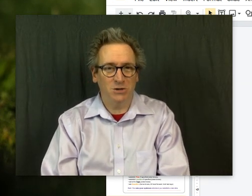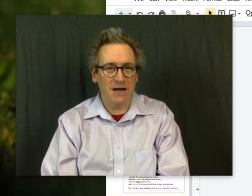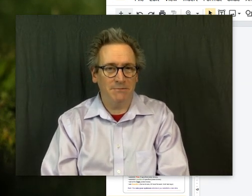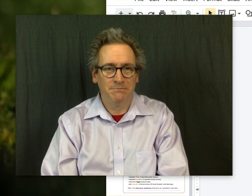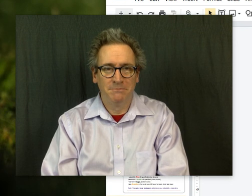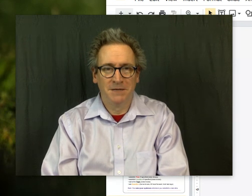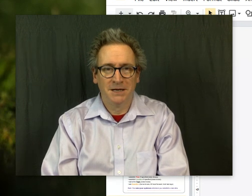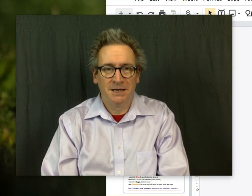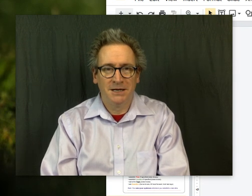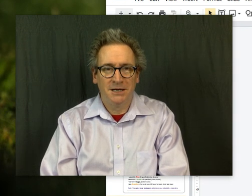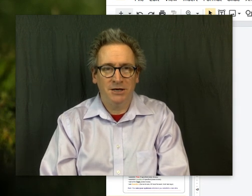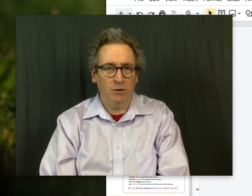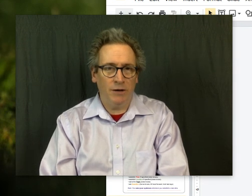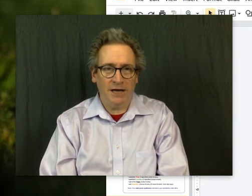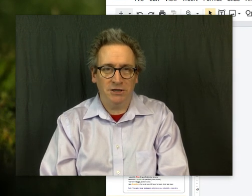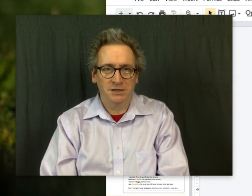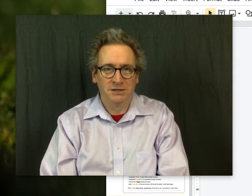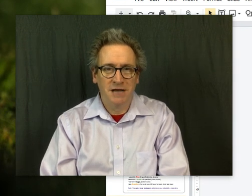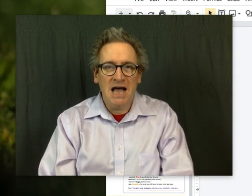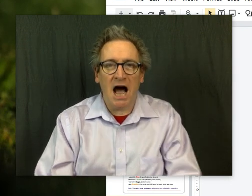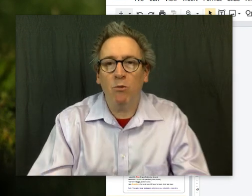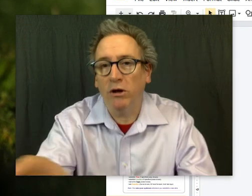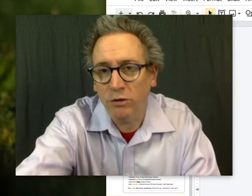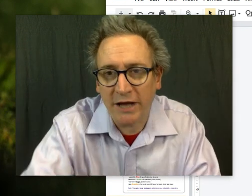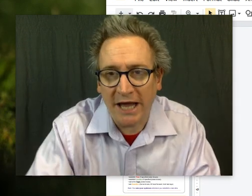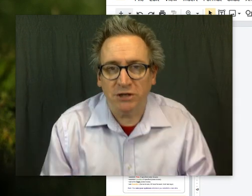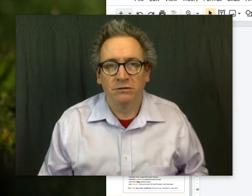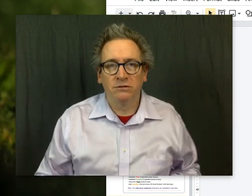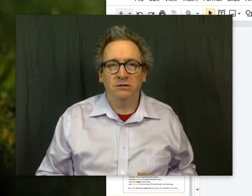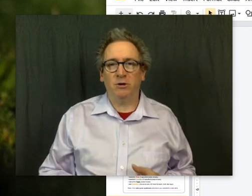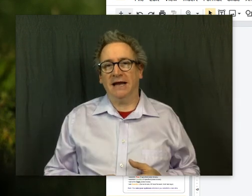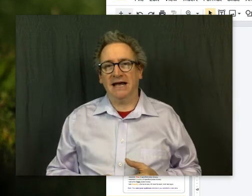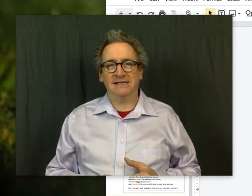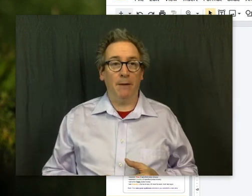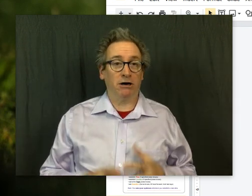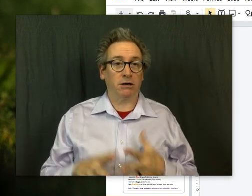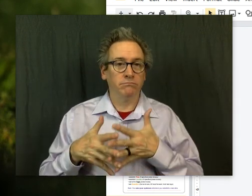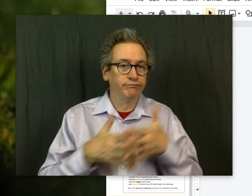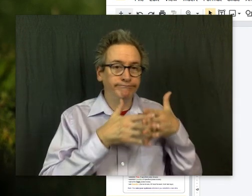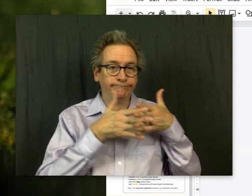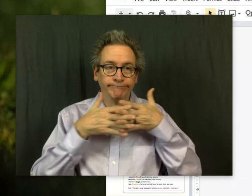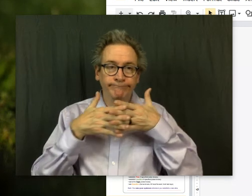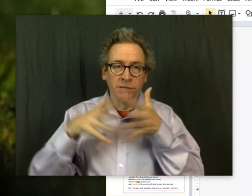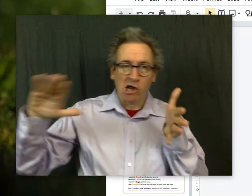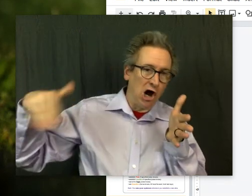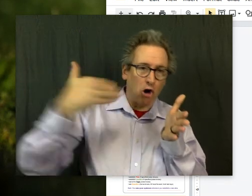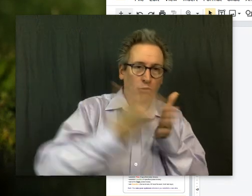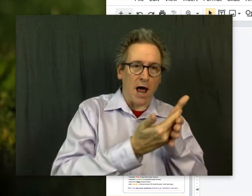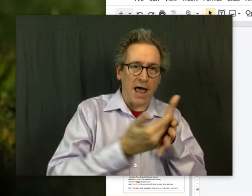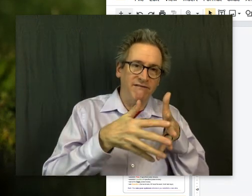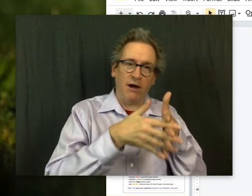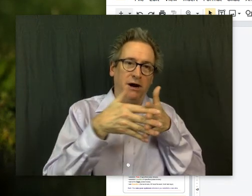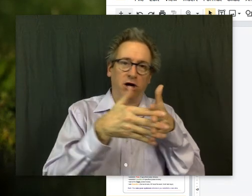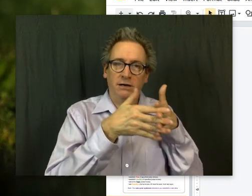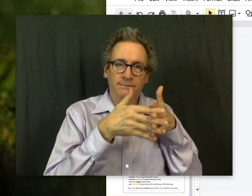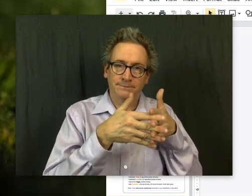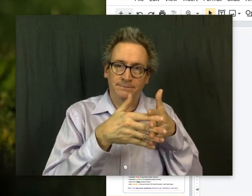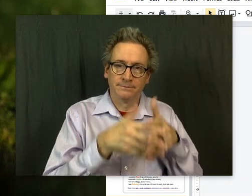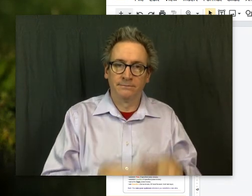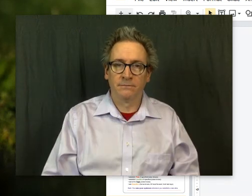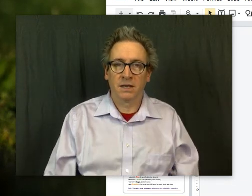No time. No locations. No, location. Number 8 has America. Arrive,